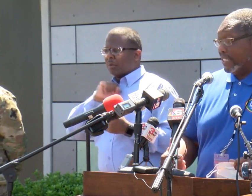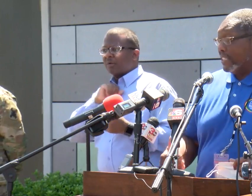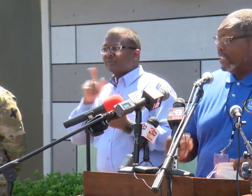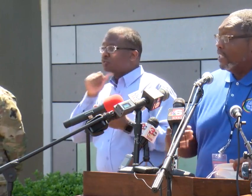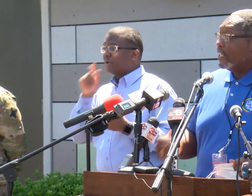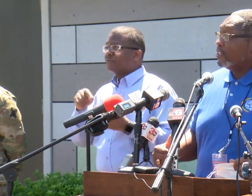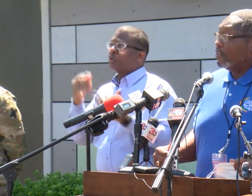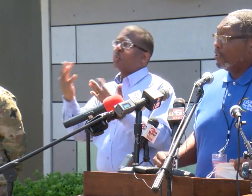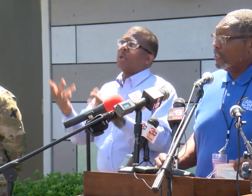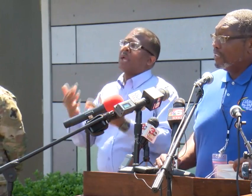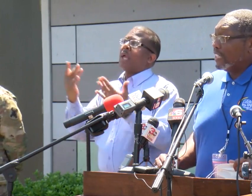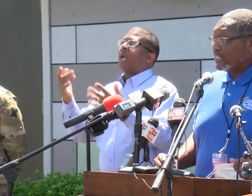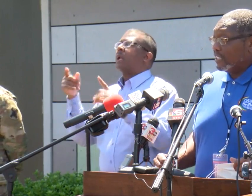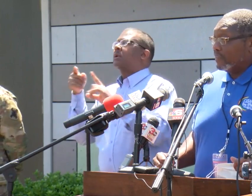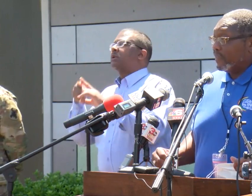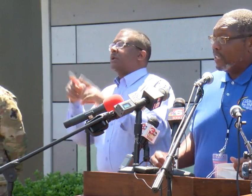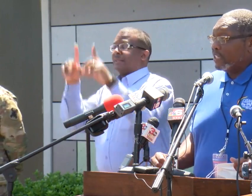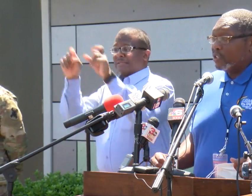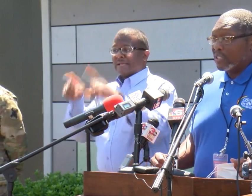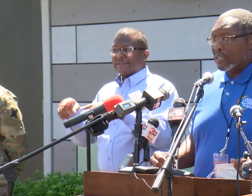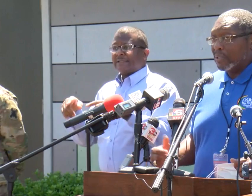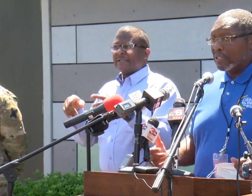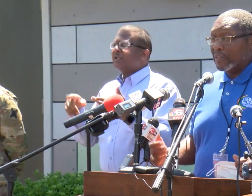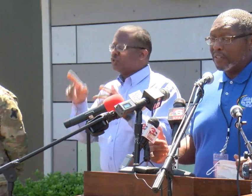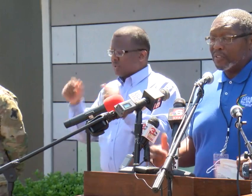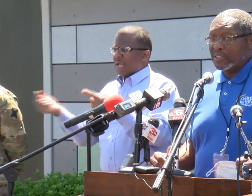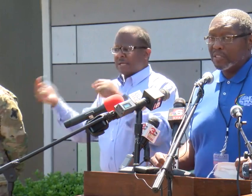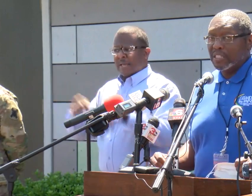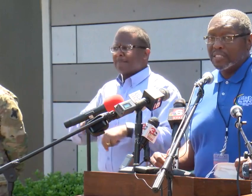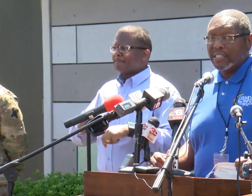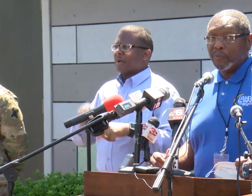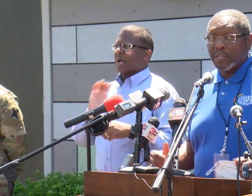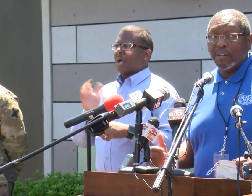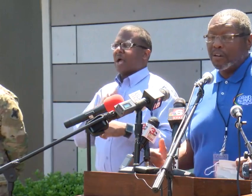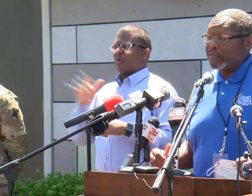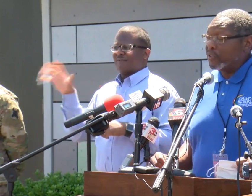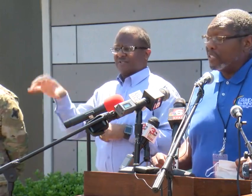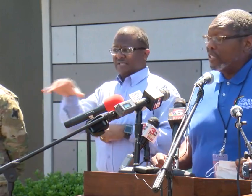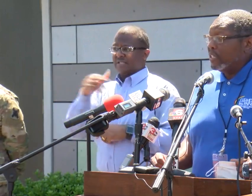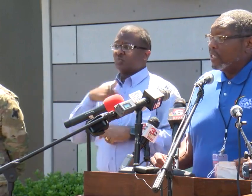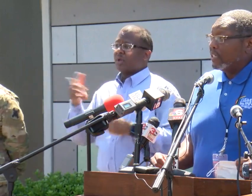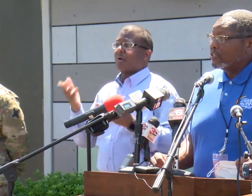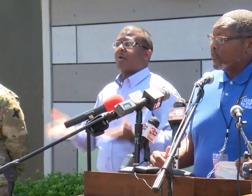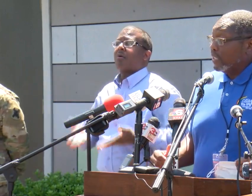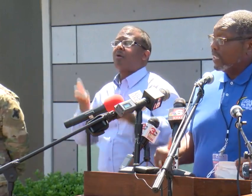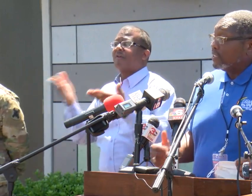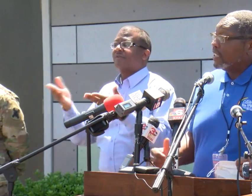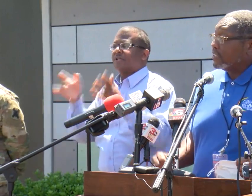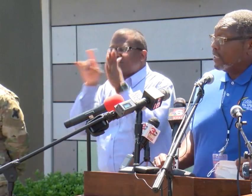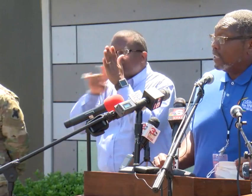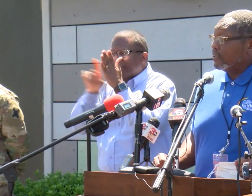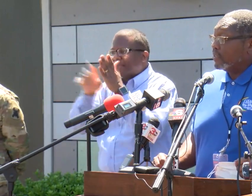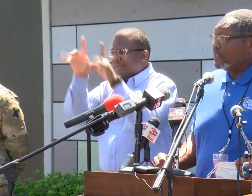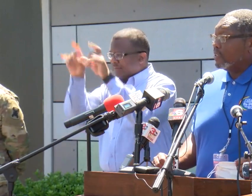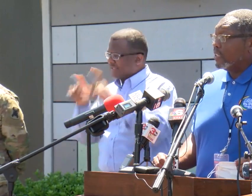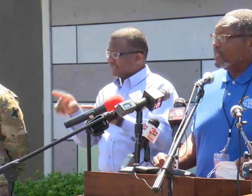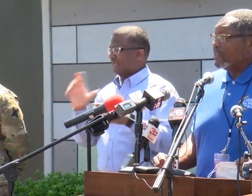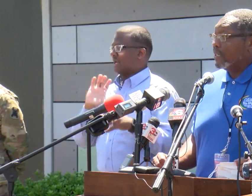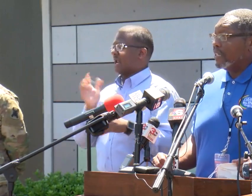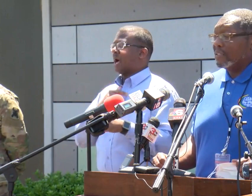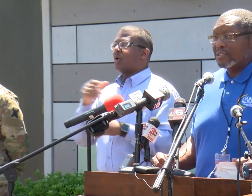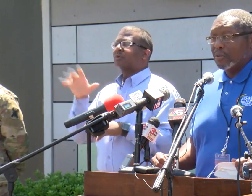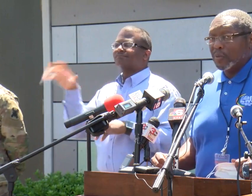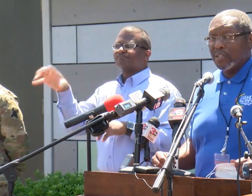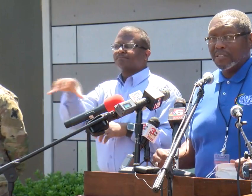to wait until the testing. You can come to any of our facilities, and we are offering screening and testing at our